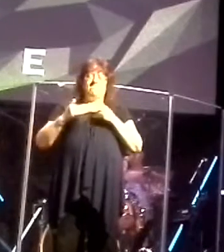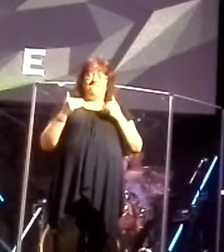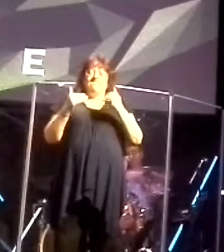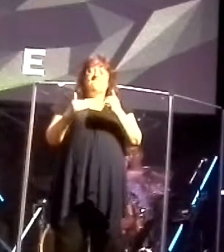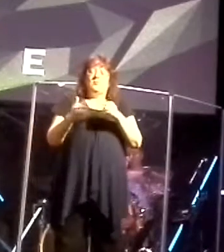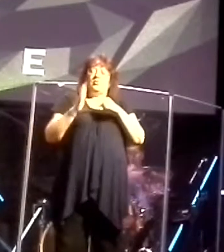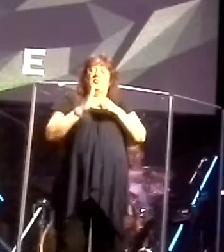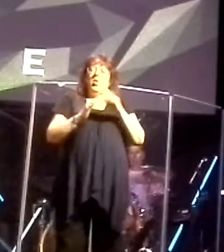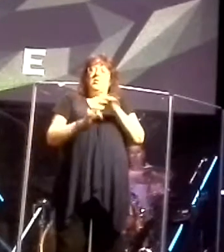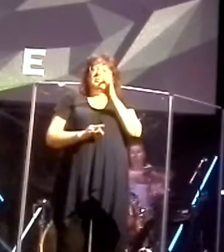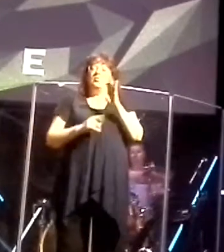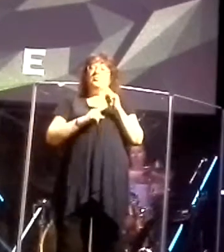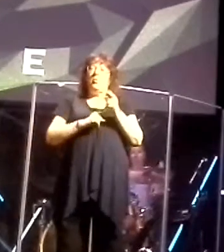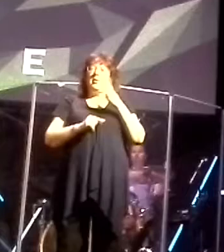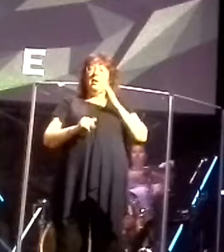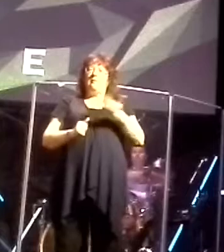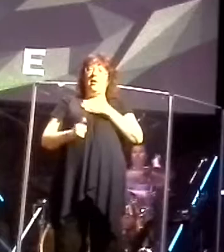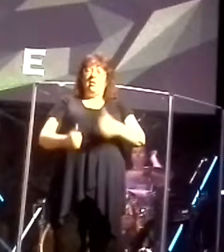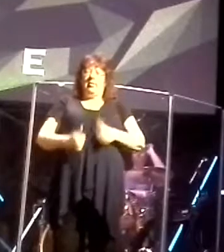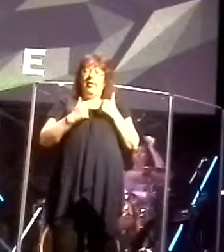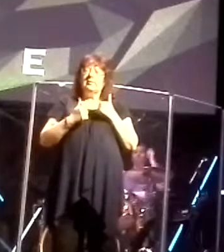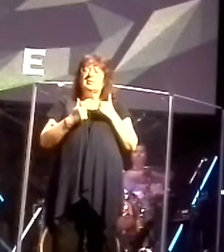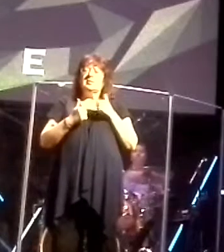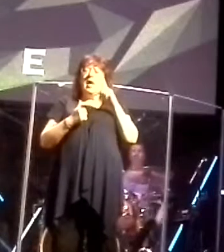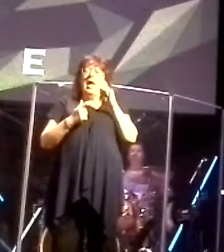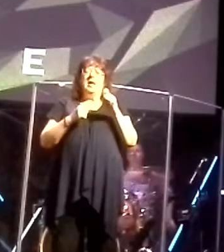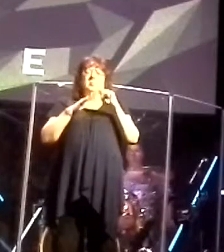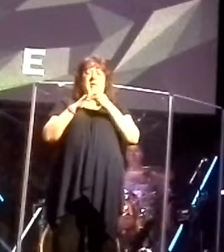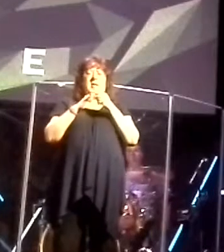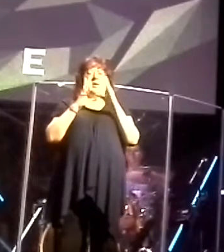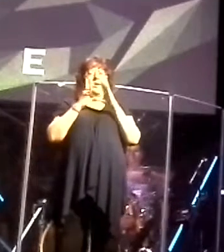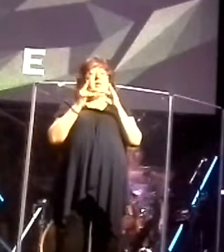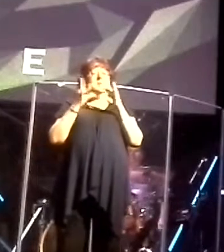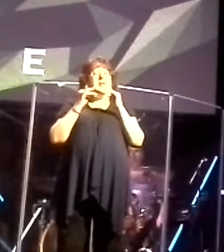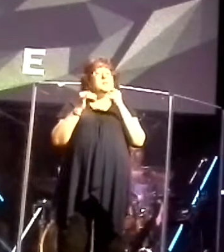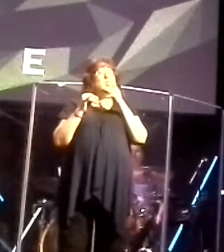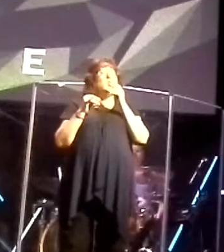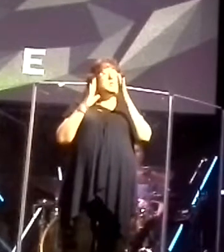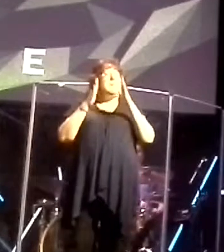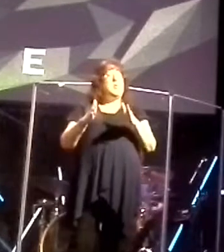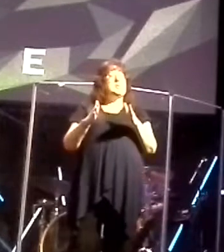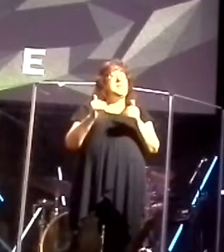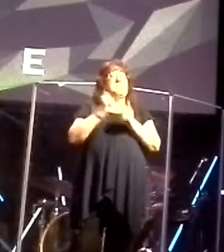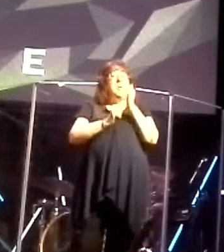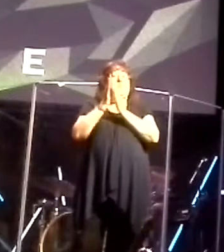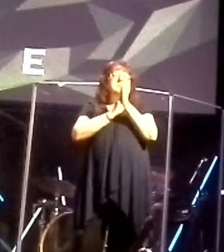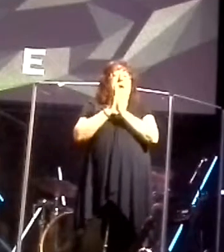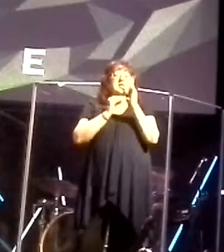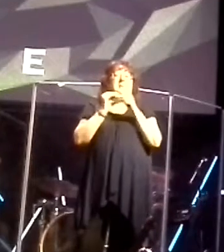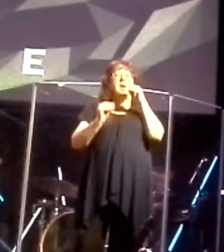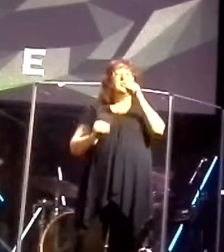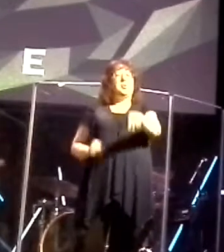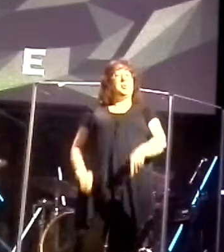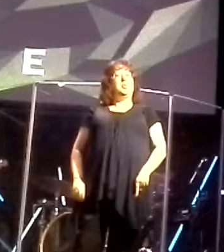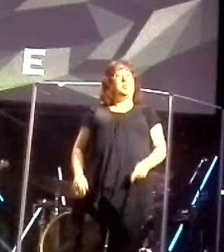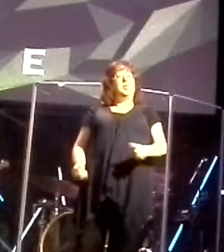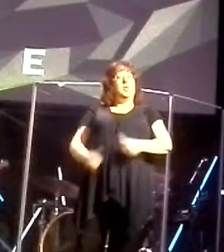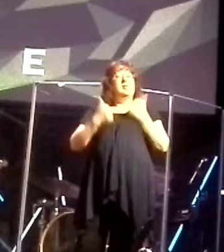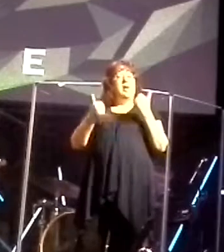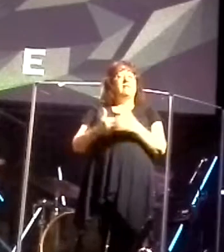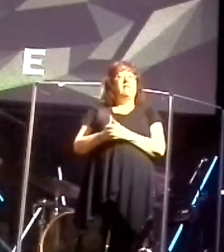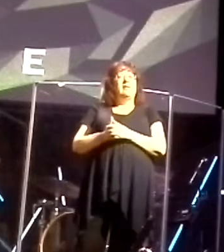to mark a spiritual moment in our lives. I asked you at the beginning of the message, who's that person that's most passionate about you in